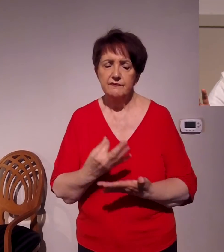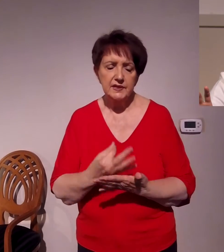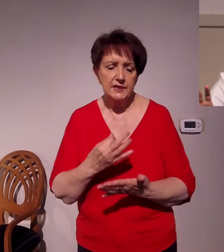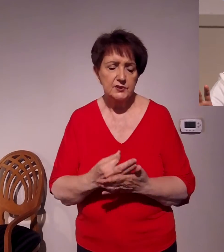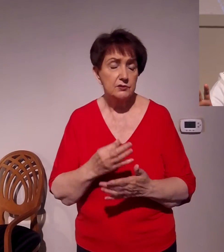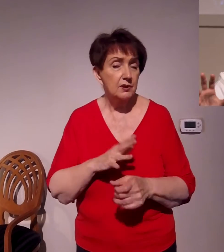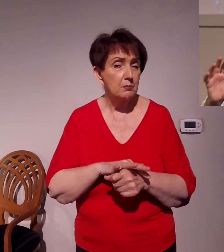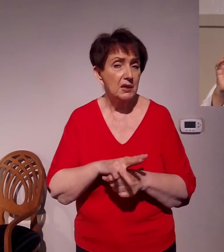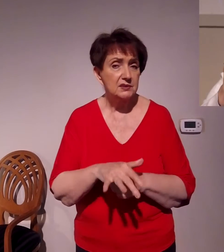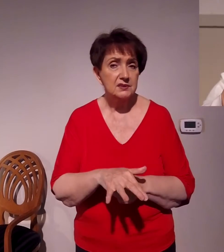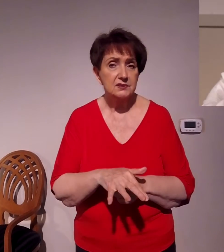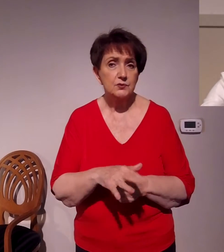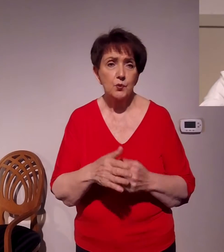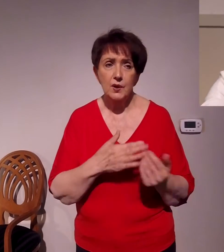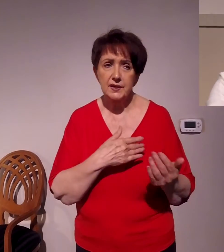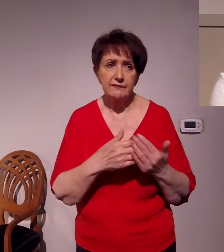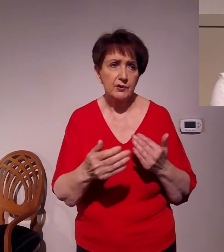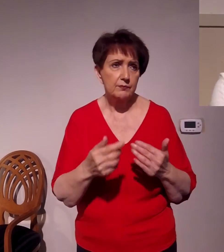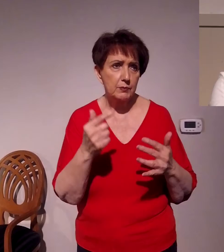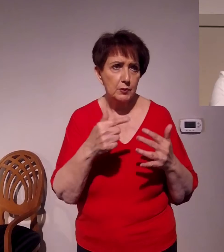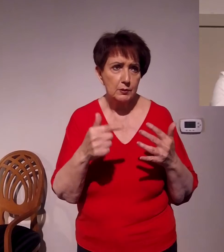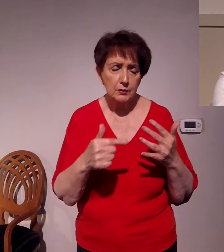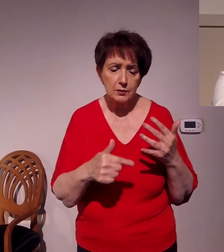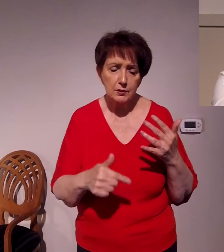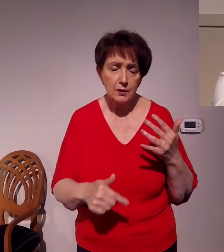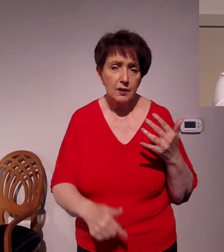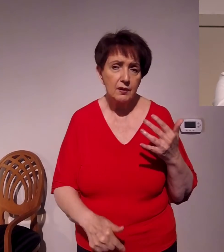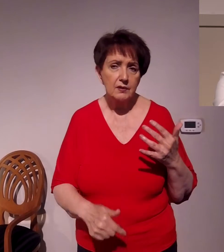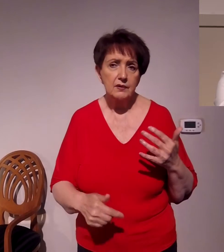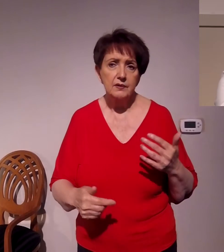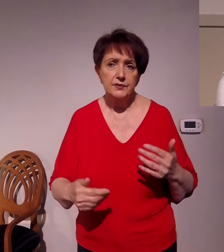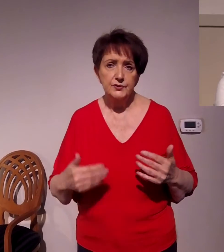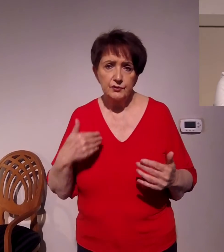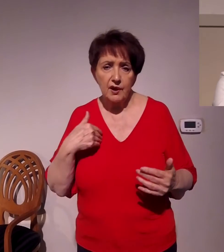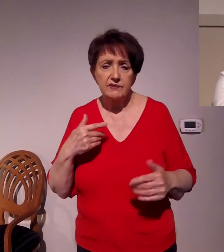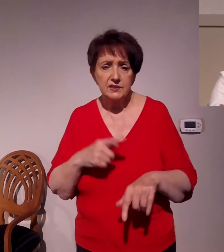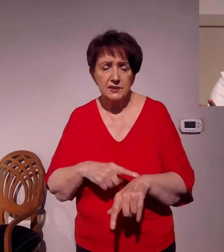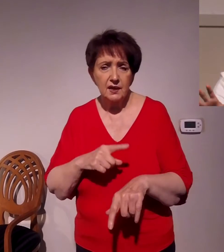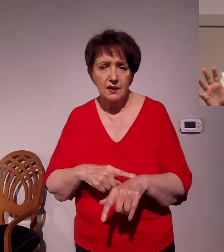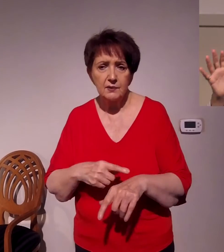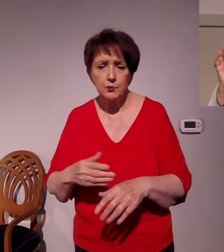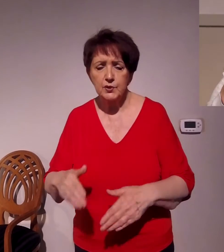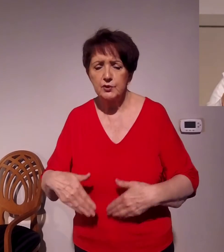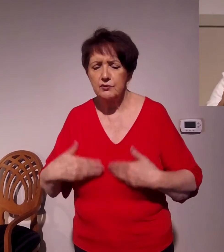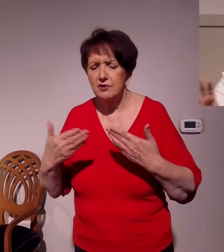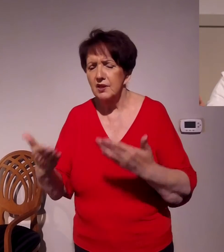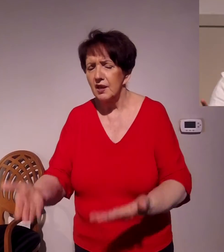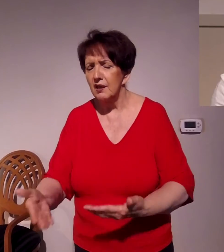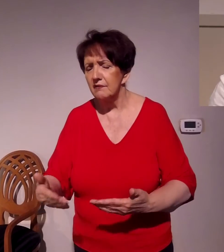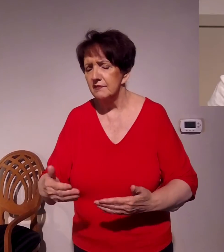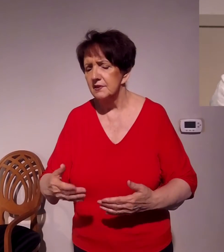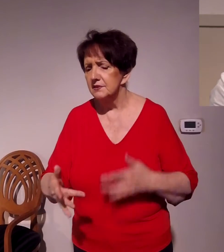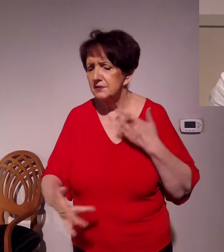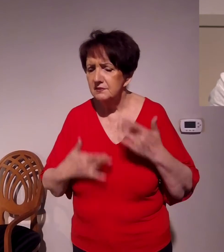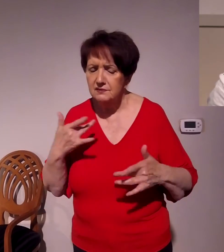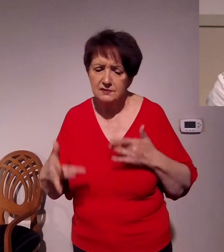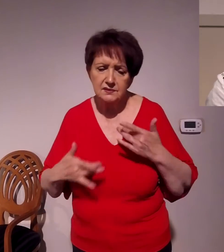financial abundance, whatever it is. Has there been a time where you gave so freely, so